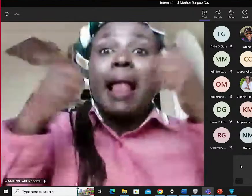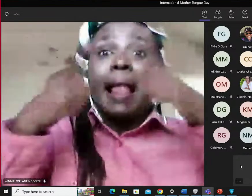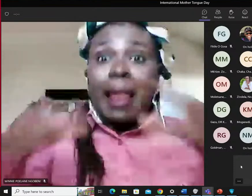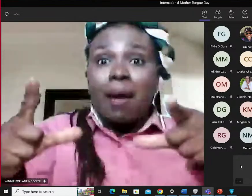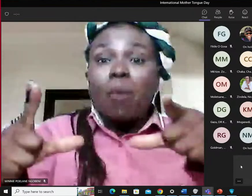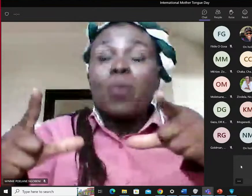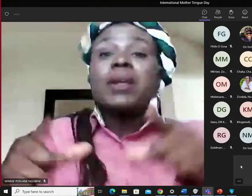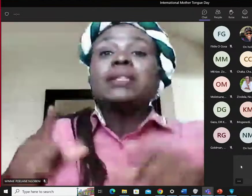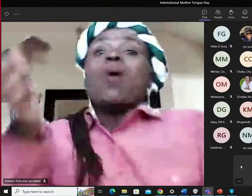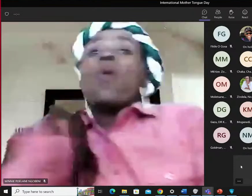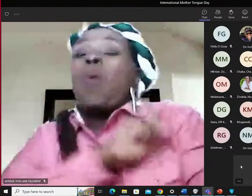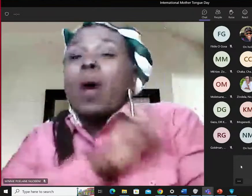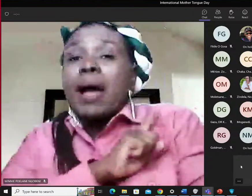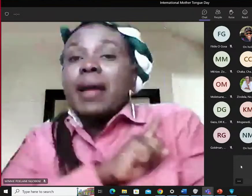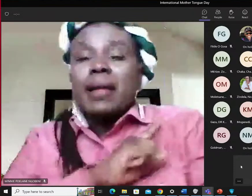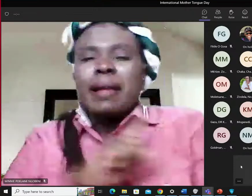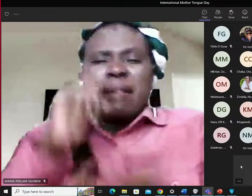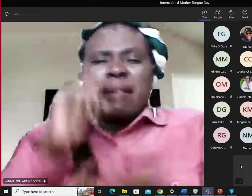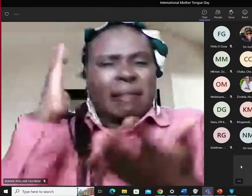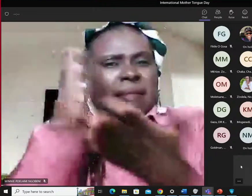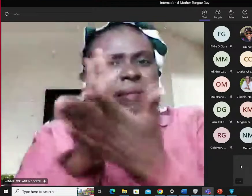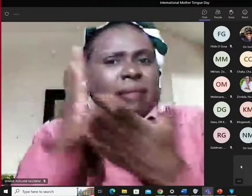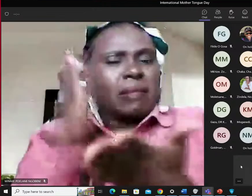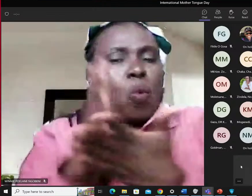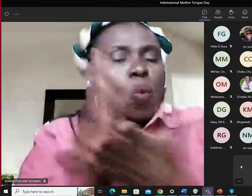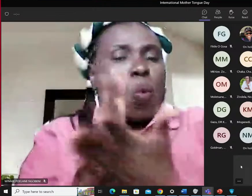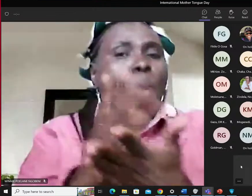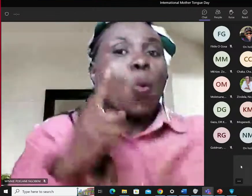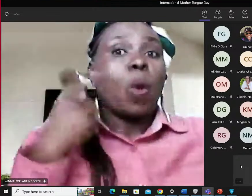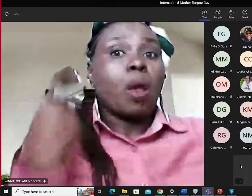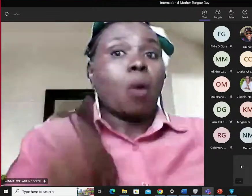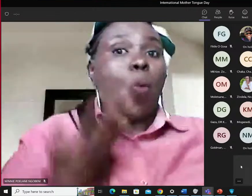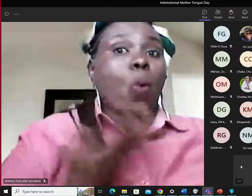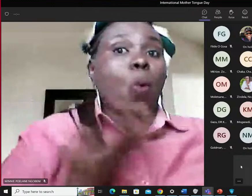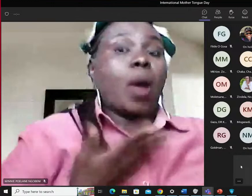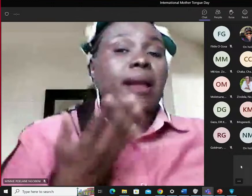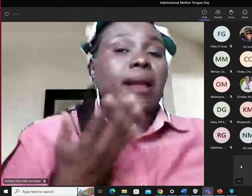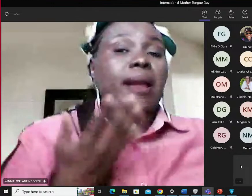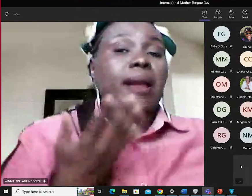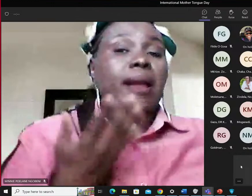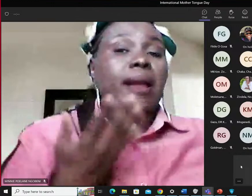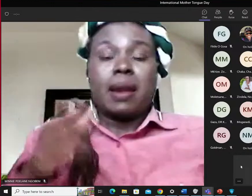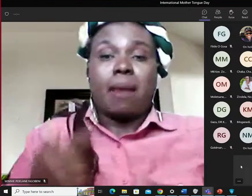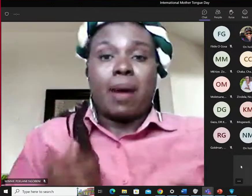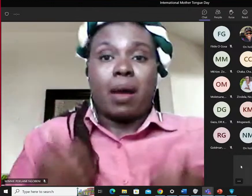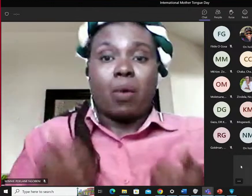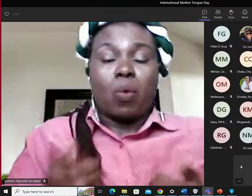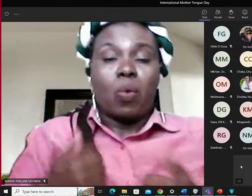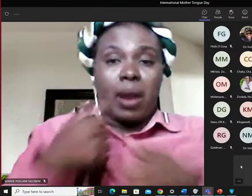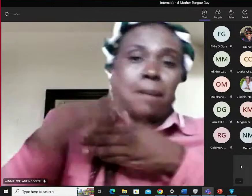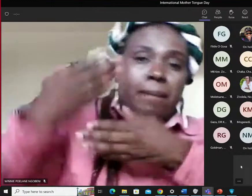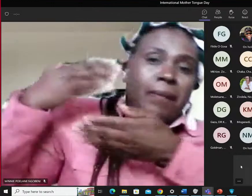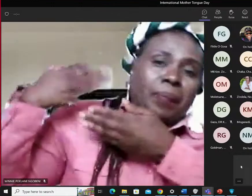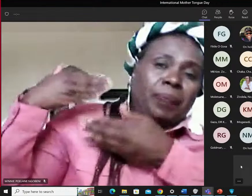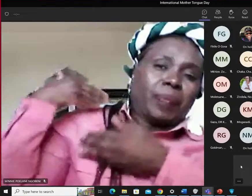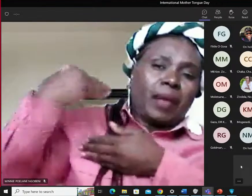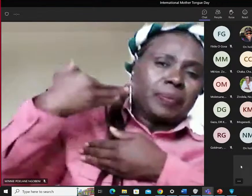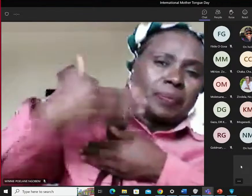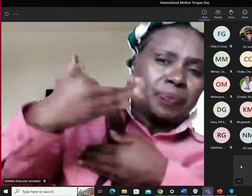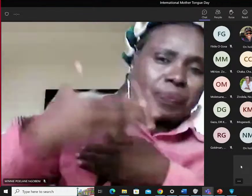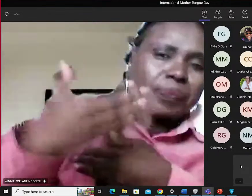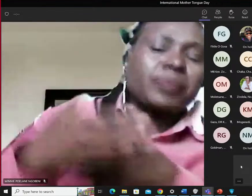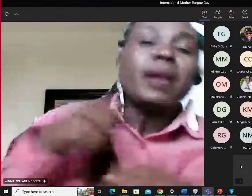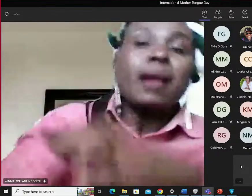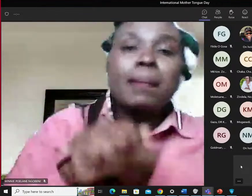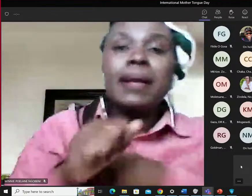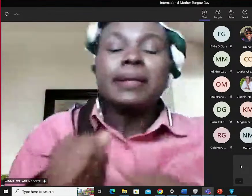a reality. We want our kids, our grandchildren to experience the